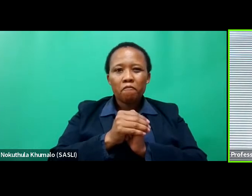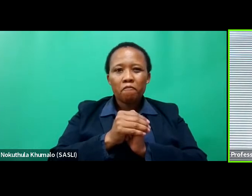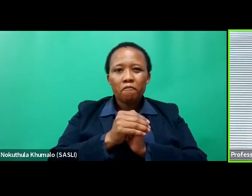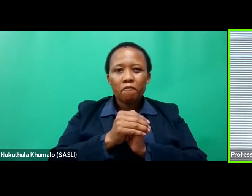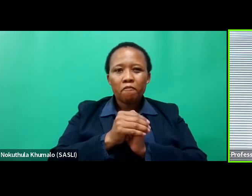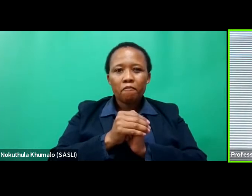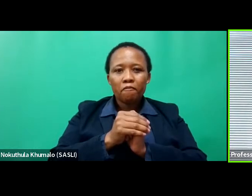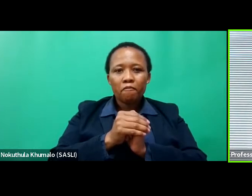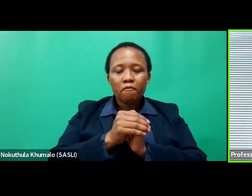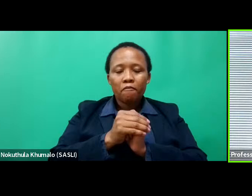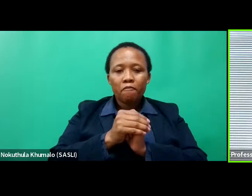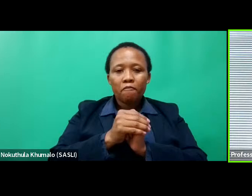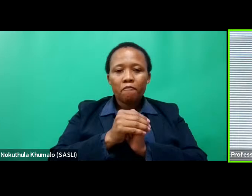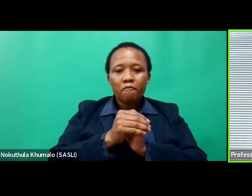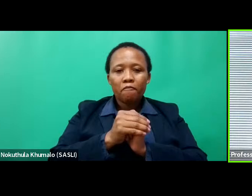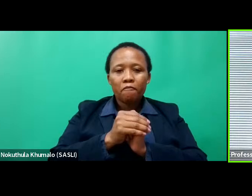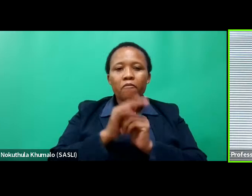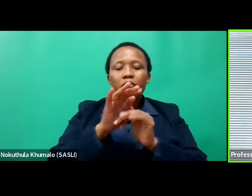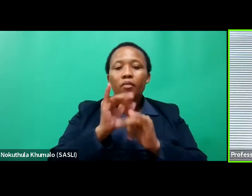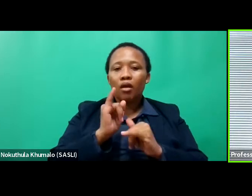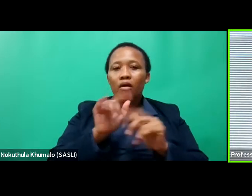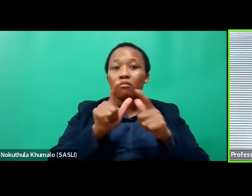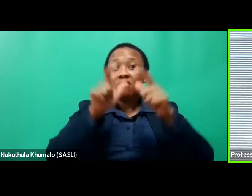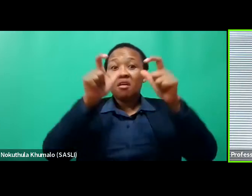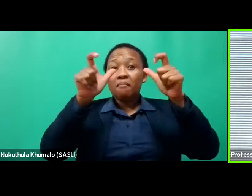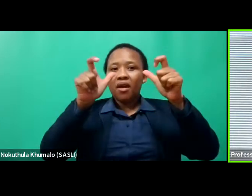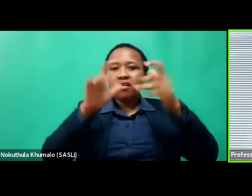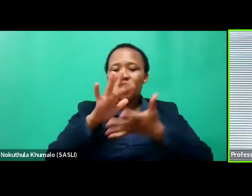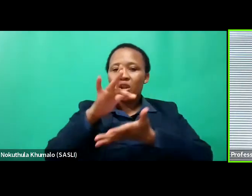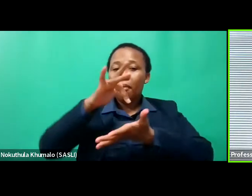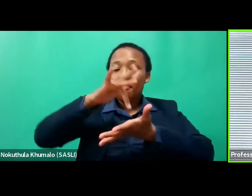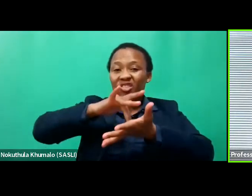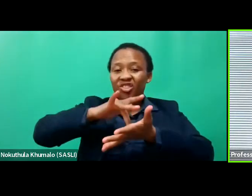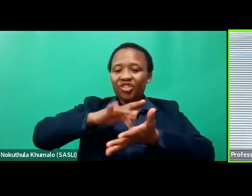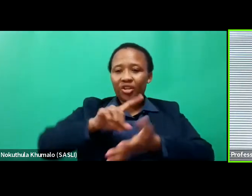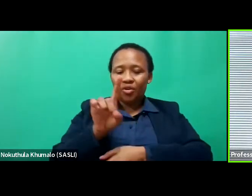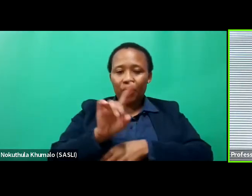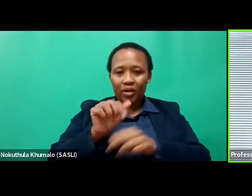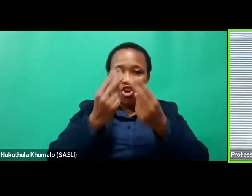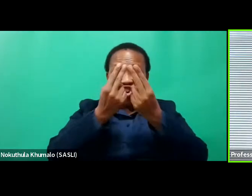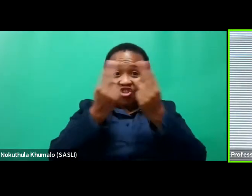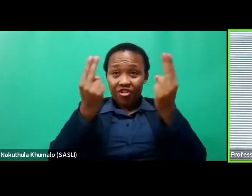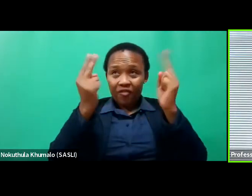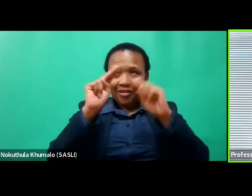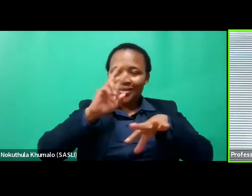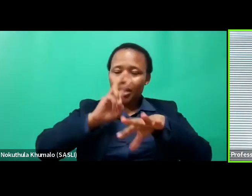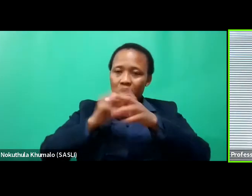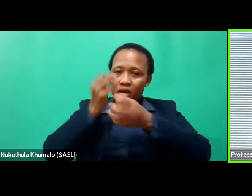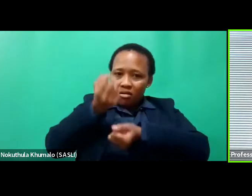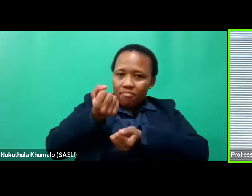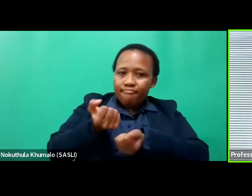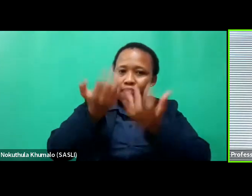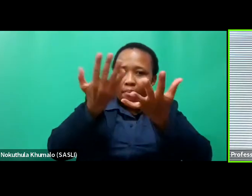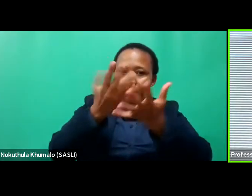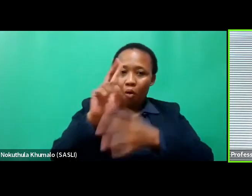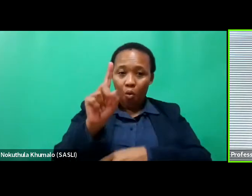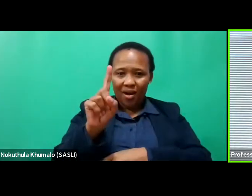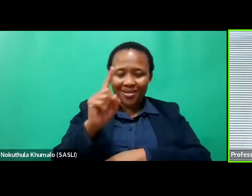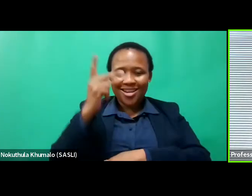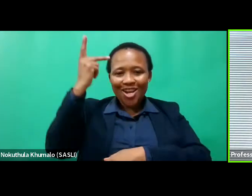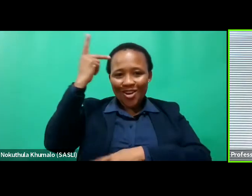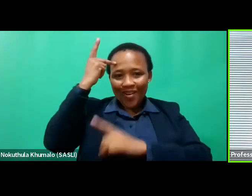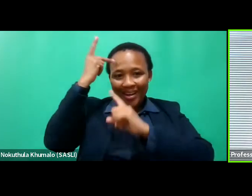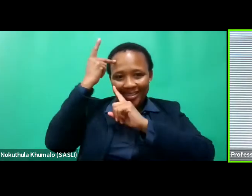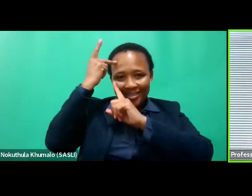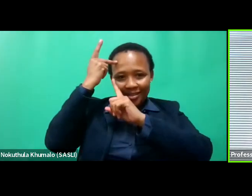position. And that is, universities must produce knowledge that address the context that